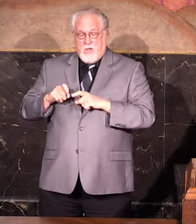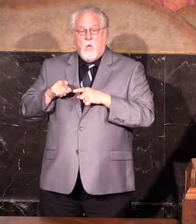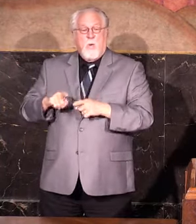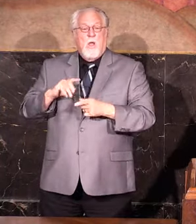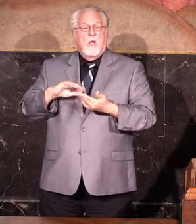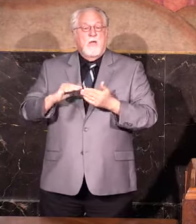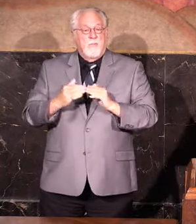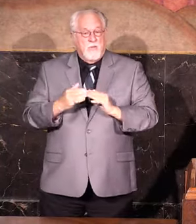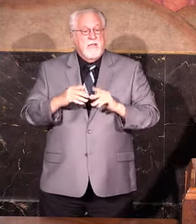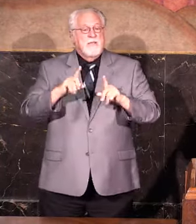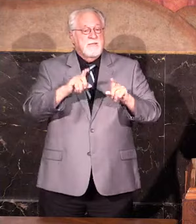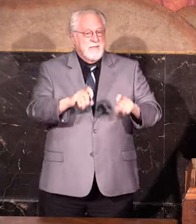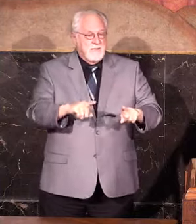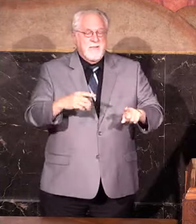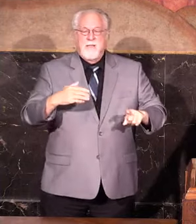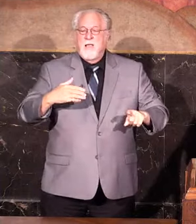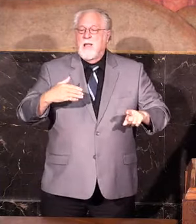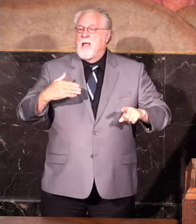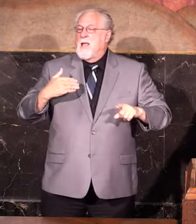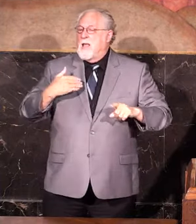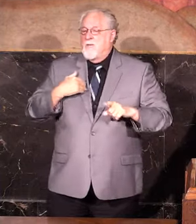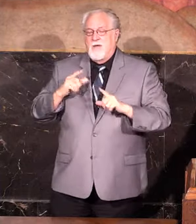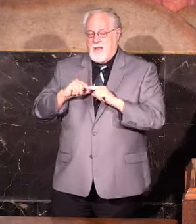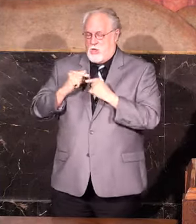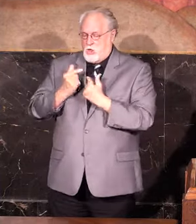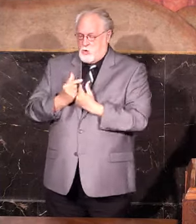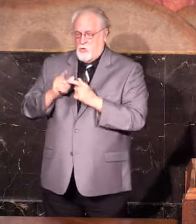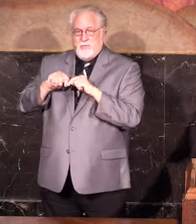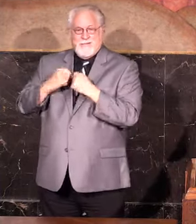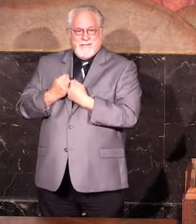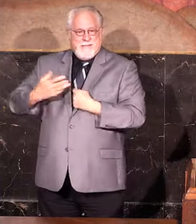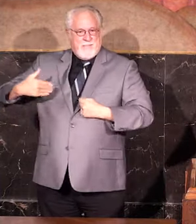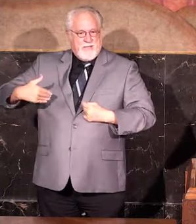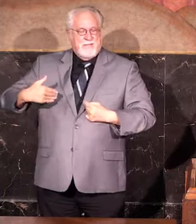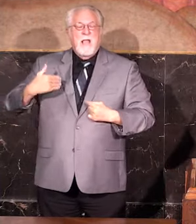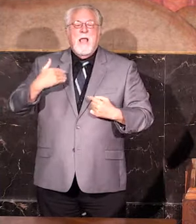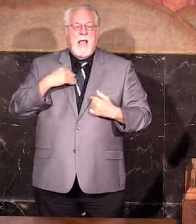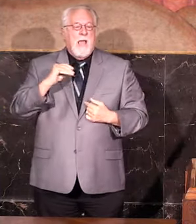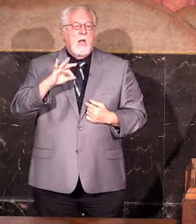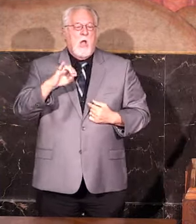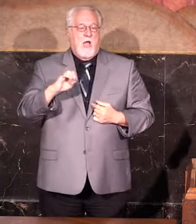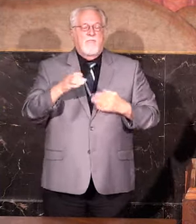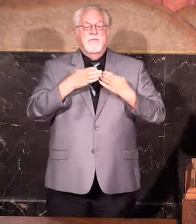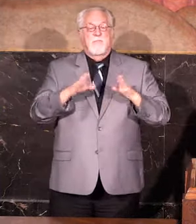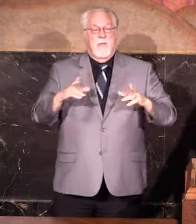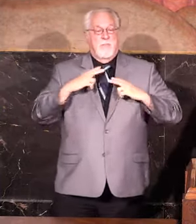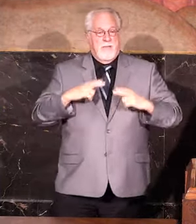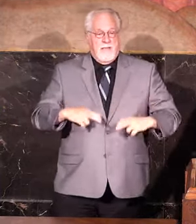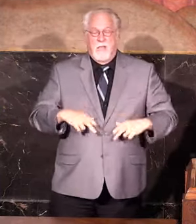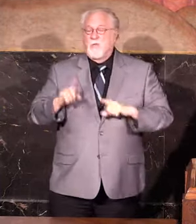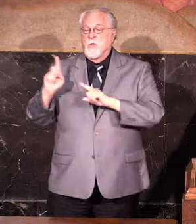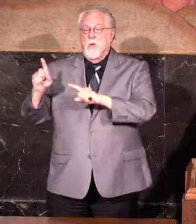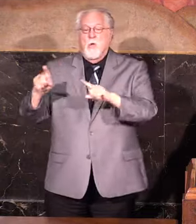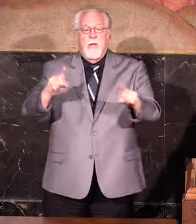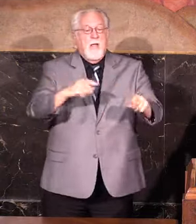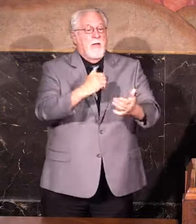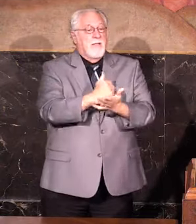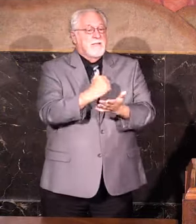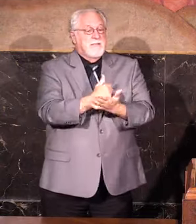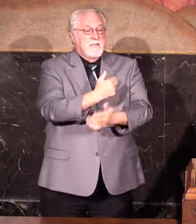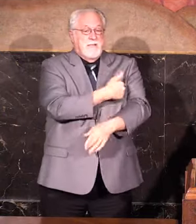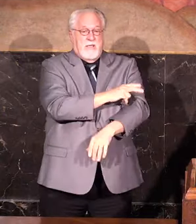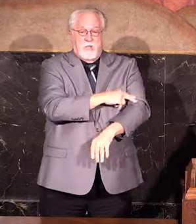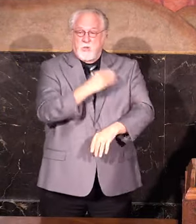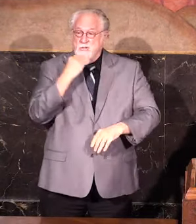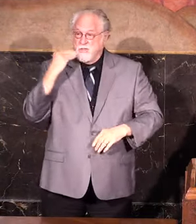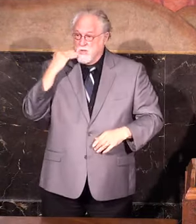testing has been happening, we haven't had those congregate teams in place yet. We've had the Office of Public Health who's been going out and assisting some of the nursing home settings. So